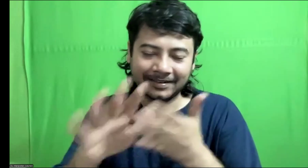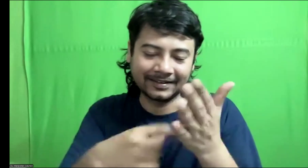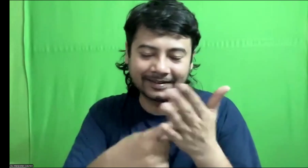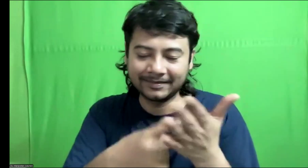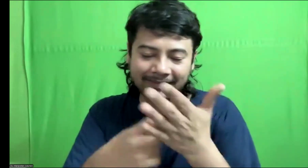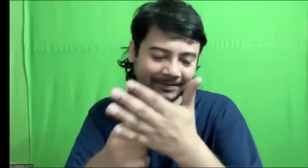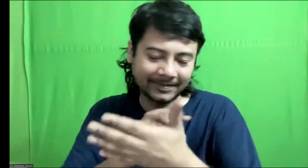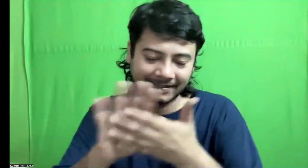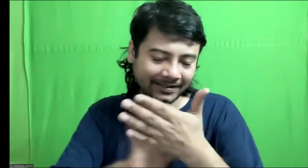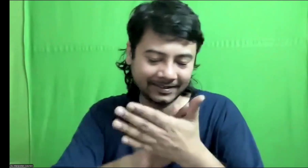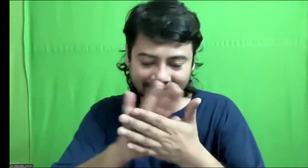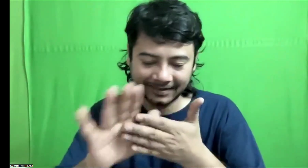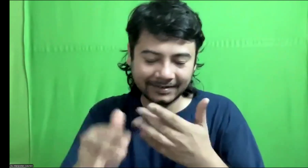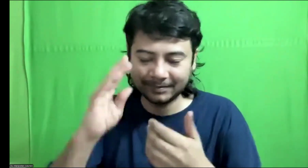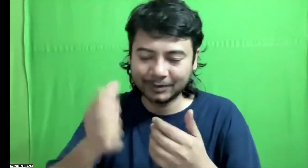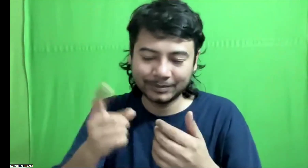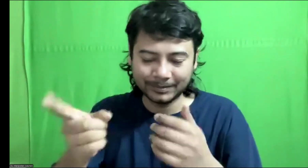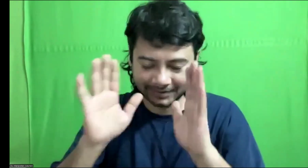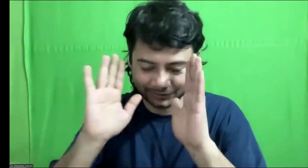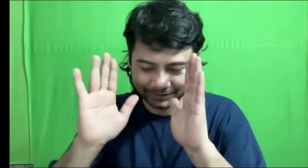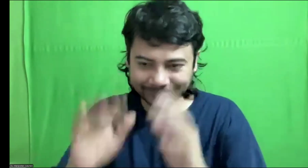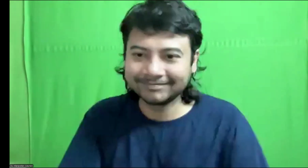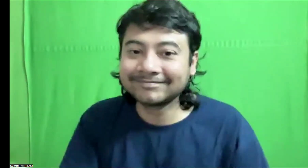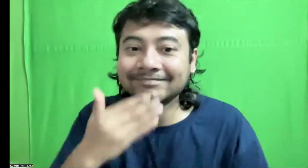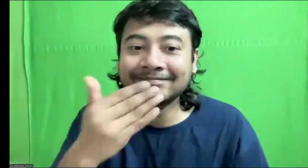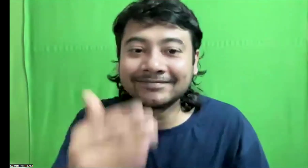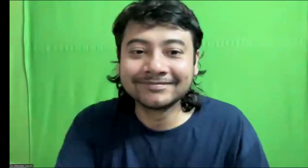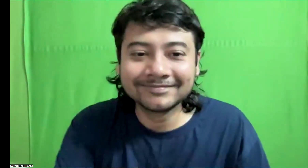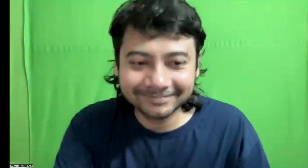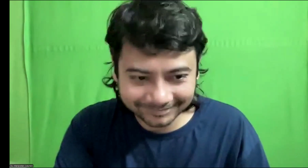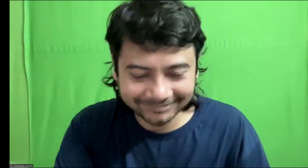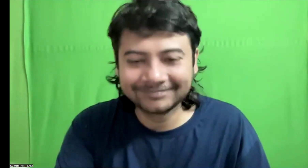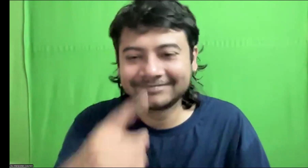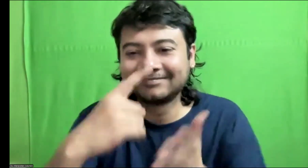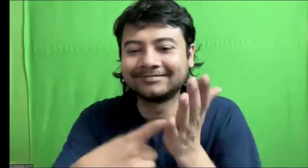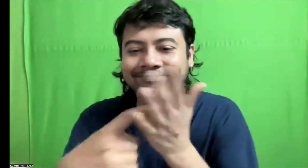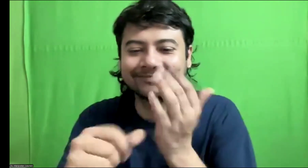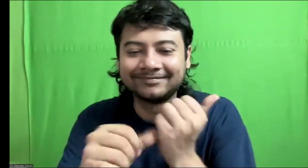Shri Prabhupada ki jai. Thank you, Saurabh. Thank you, Rasarathi.